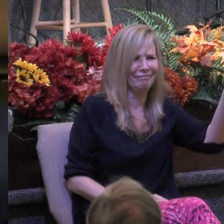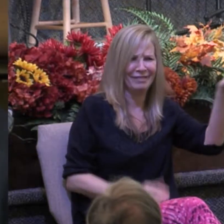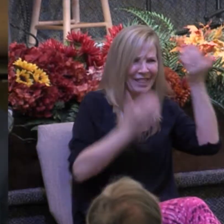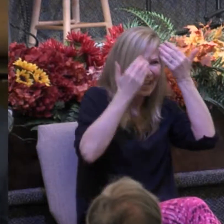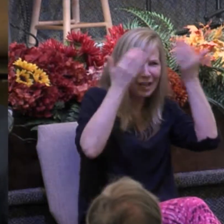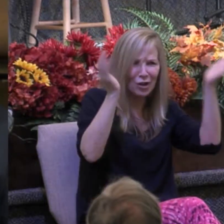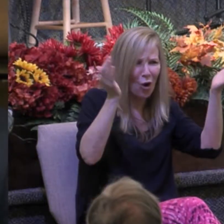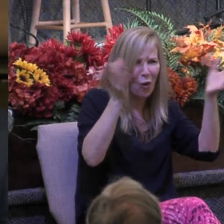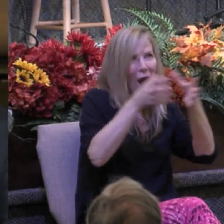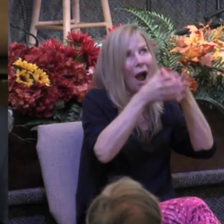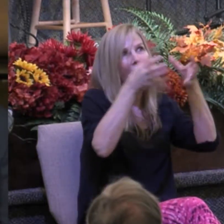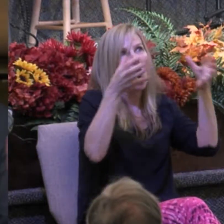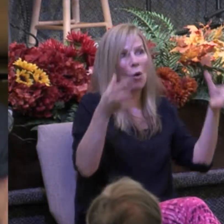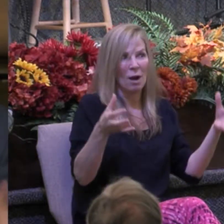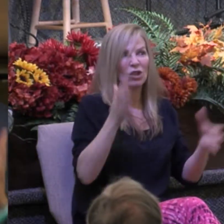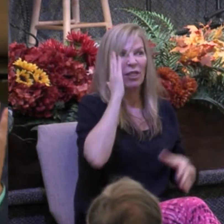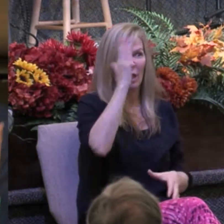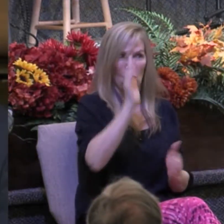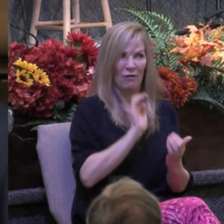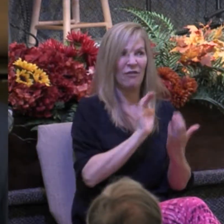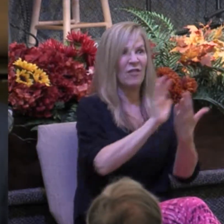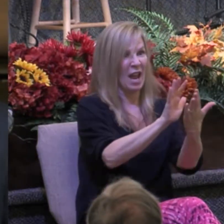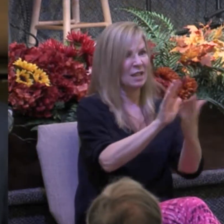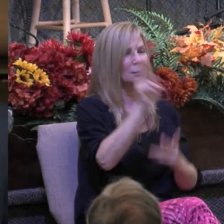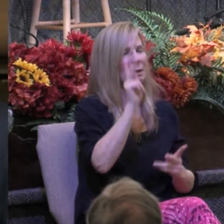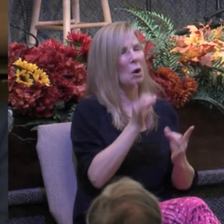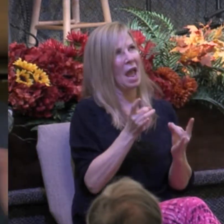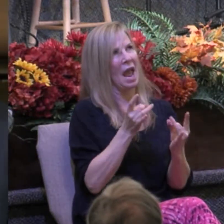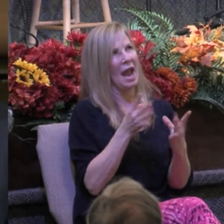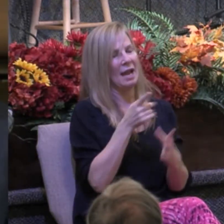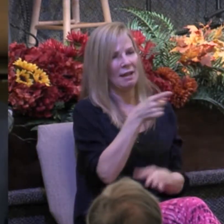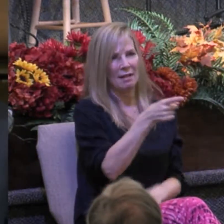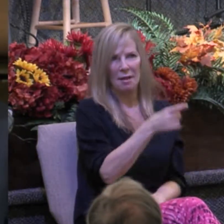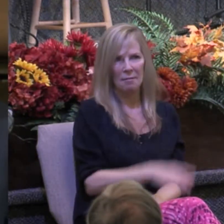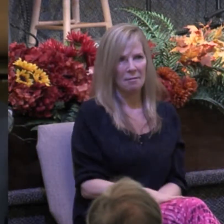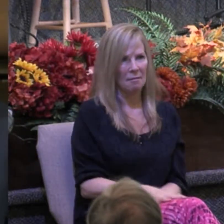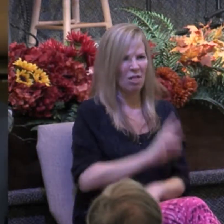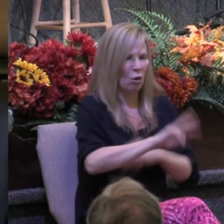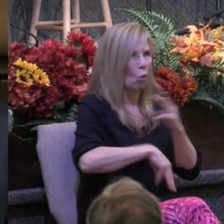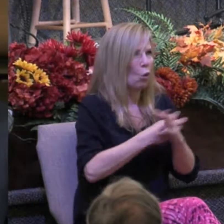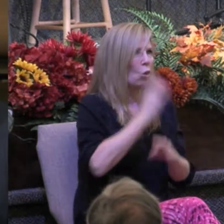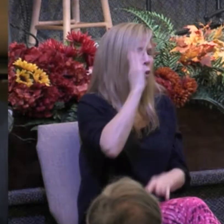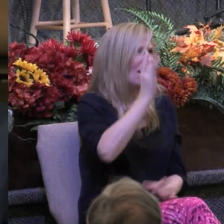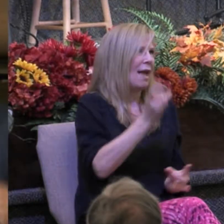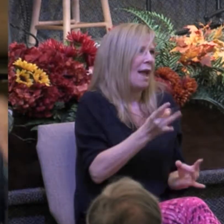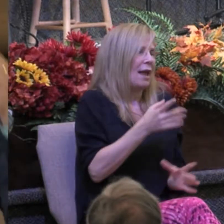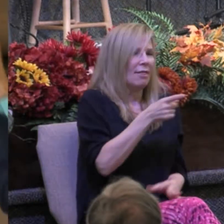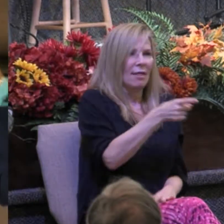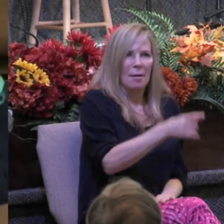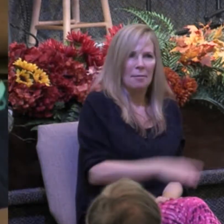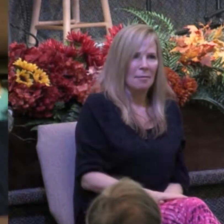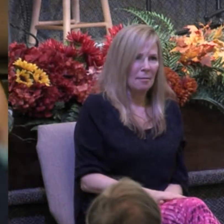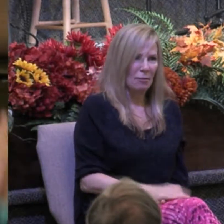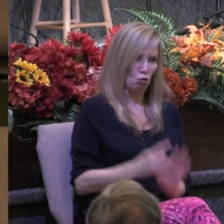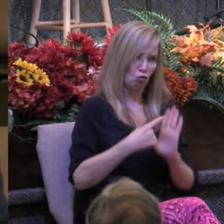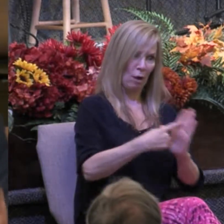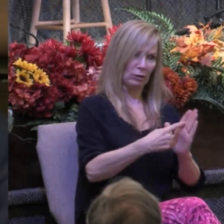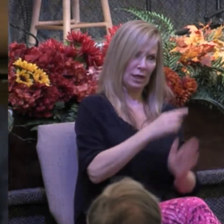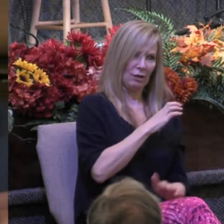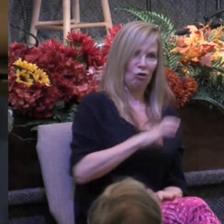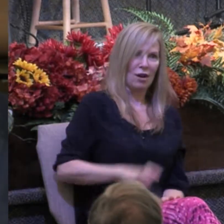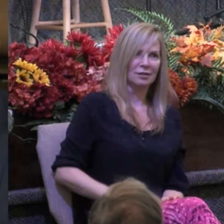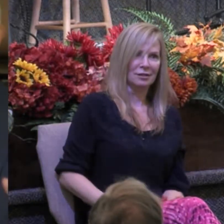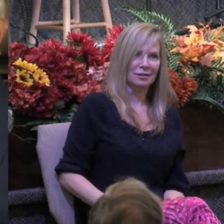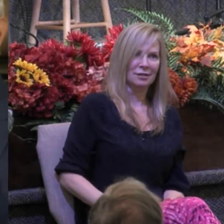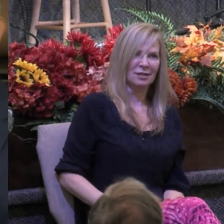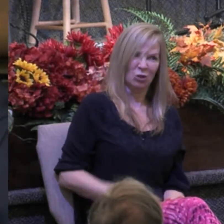the depth of hostility that they would encounter in the world as Christ's witnesses. Therefore, they needed to understand how